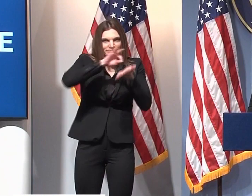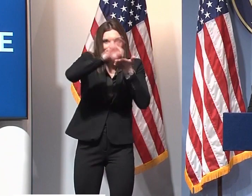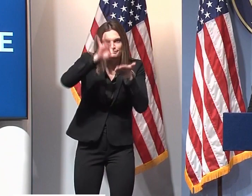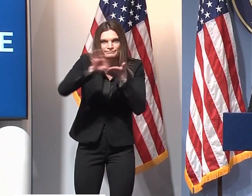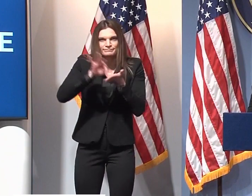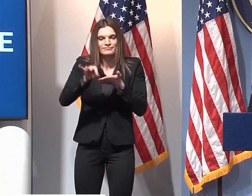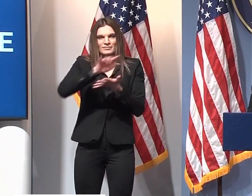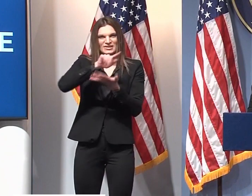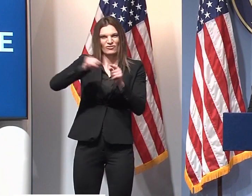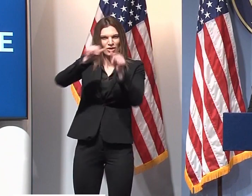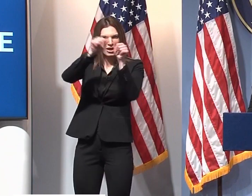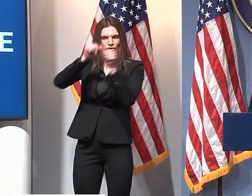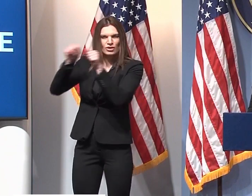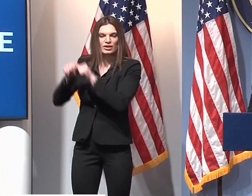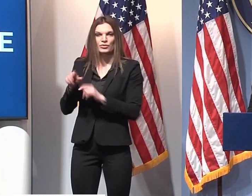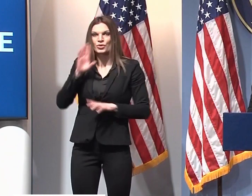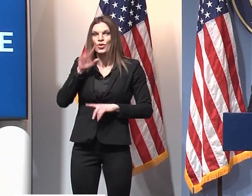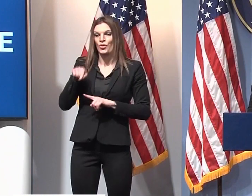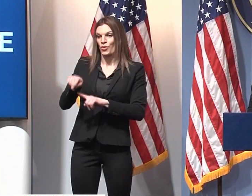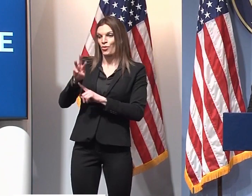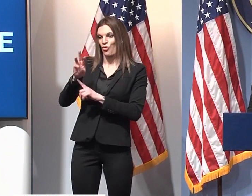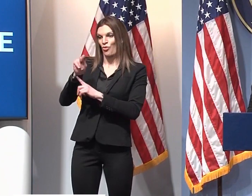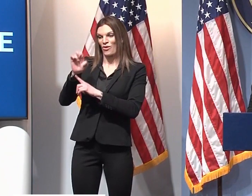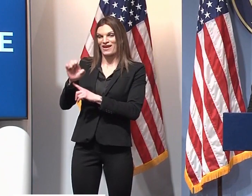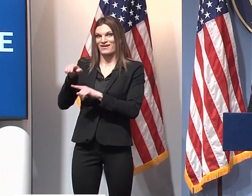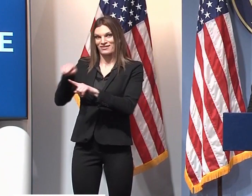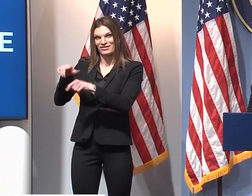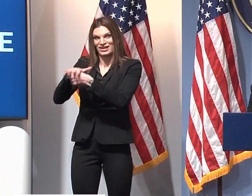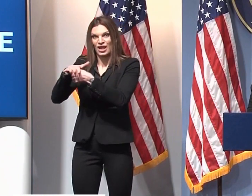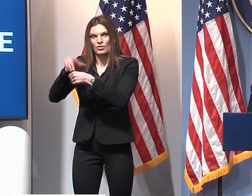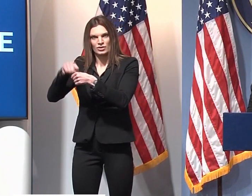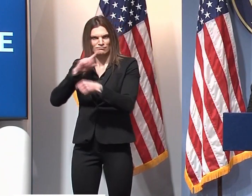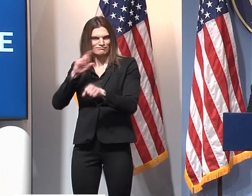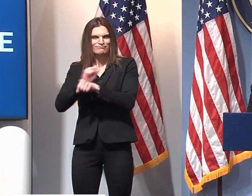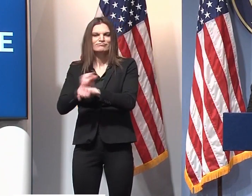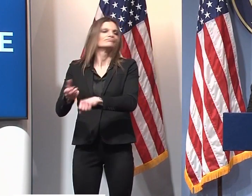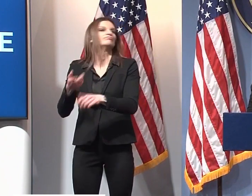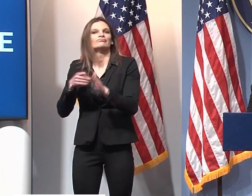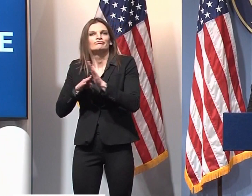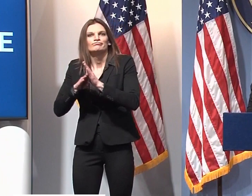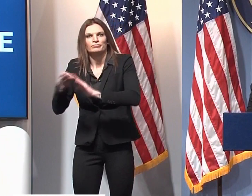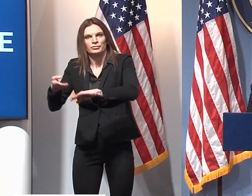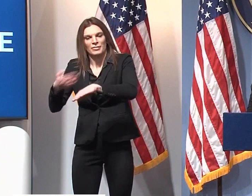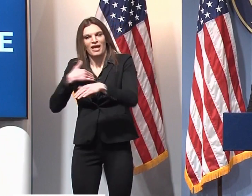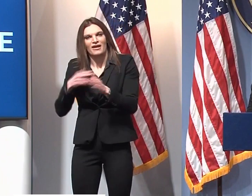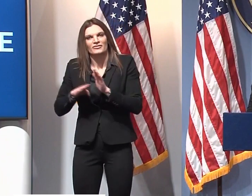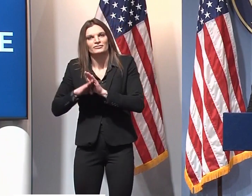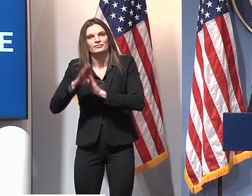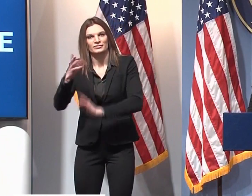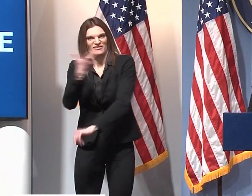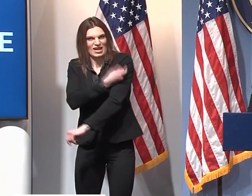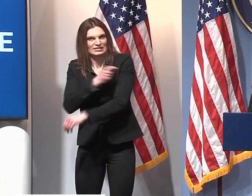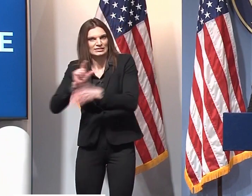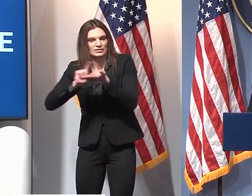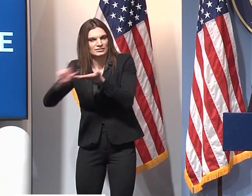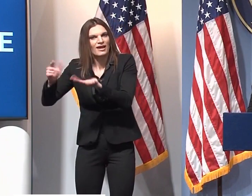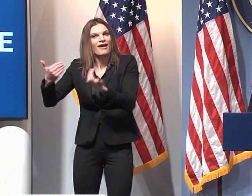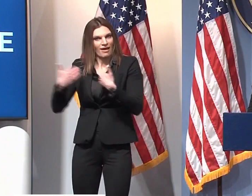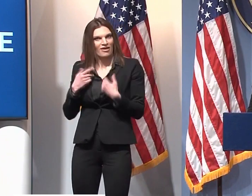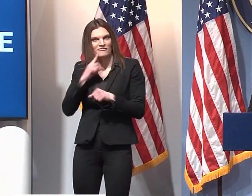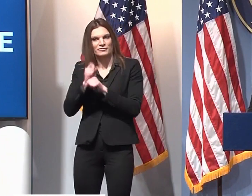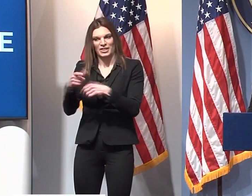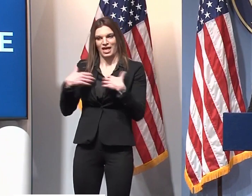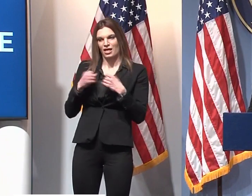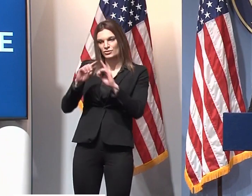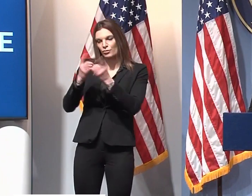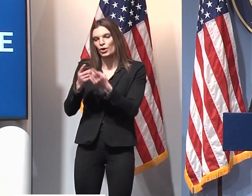actually seen, including in Wayne County, a steady increase in vaccines that are going to Wayne County, not just for the health department, but for